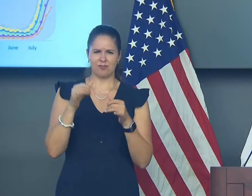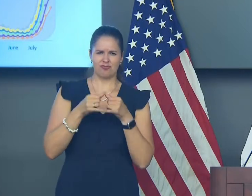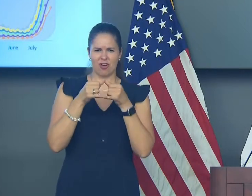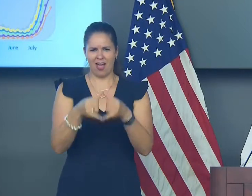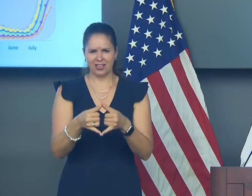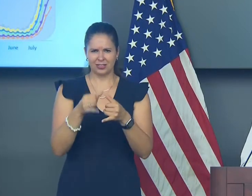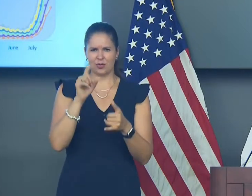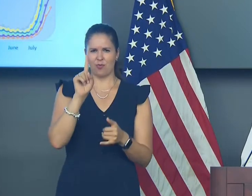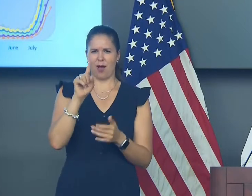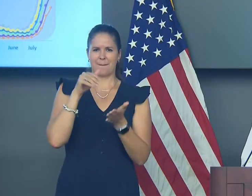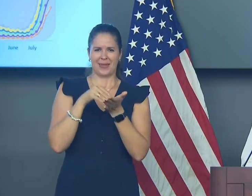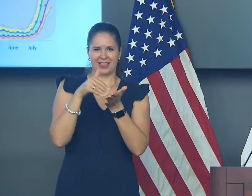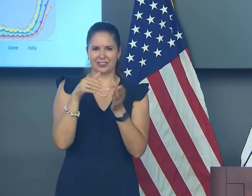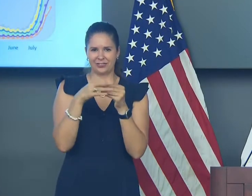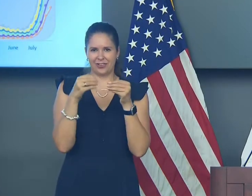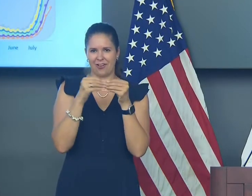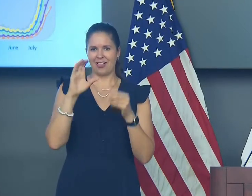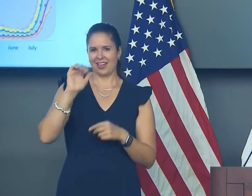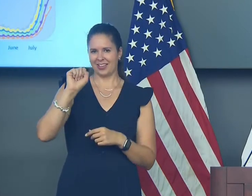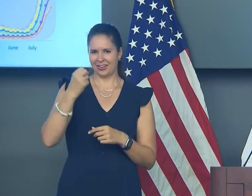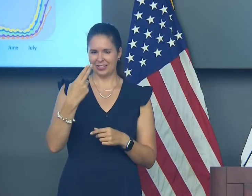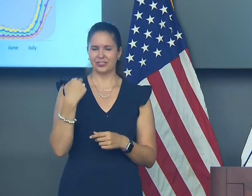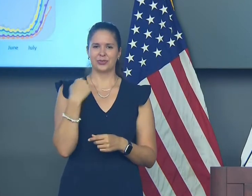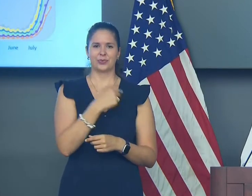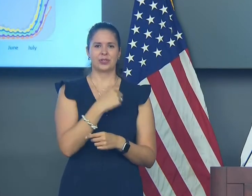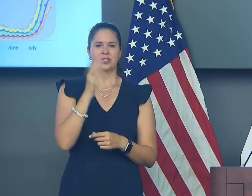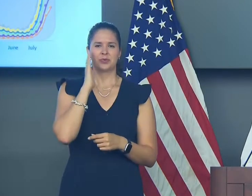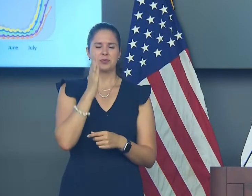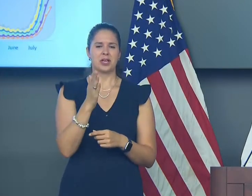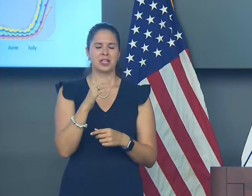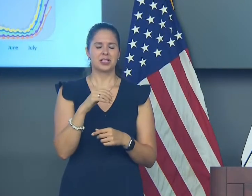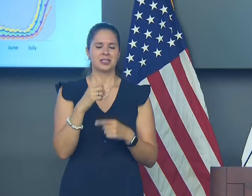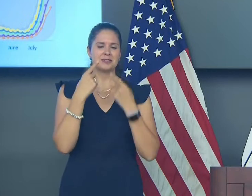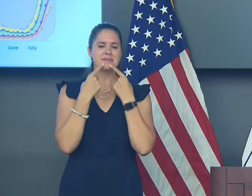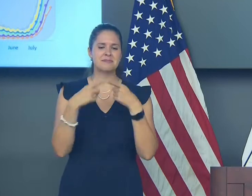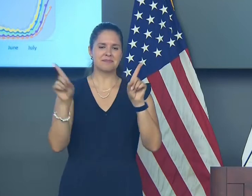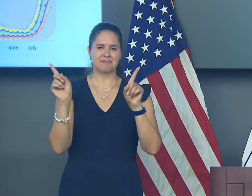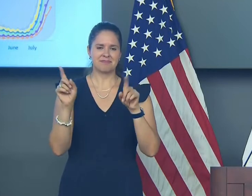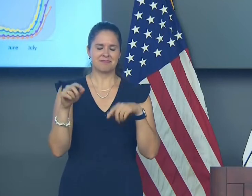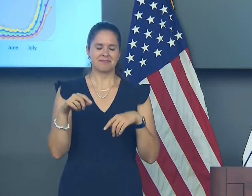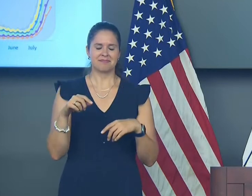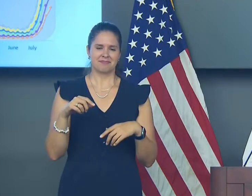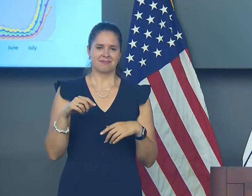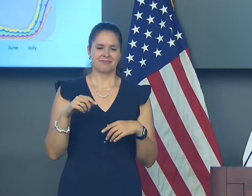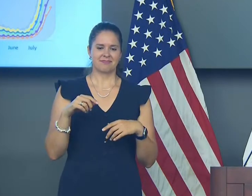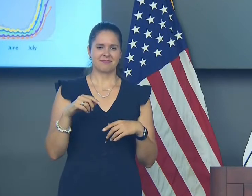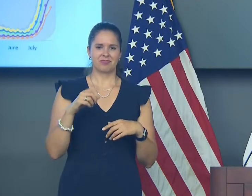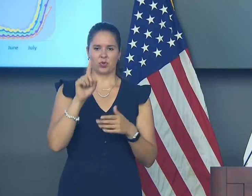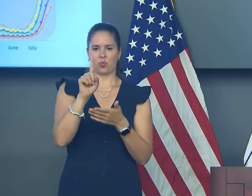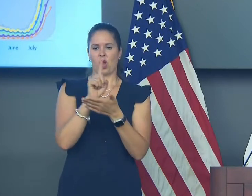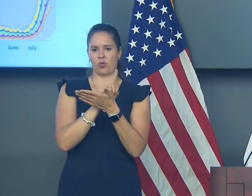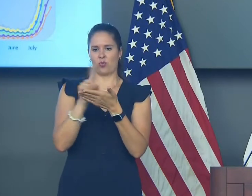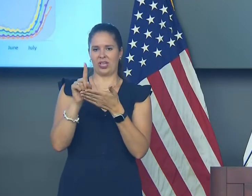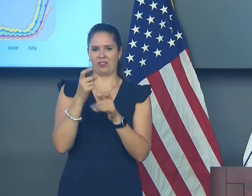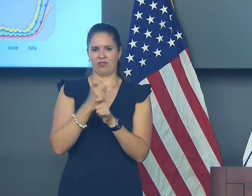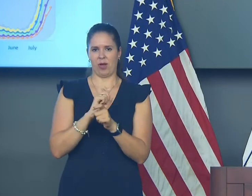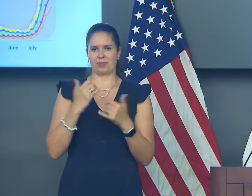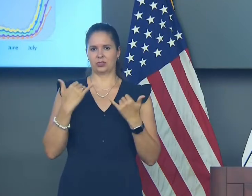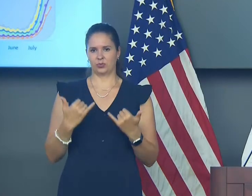million in cash. And we'll be making that announcement 1 week from